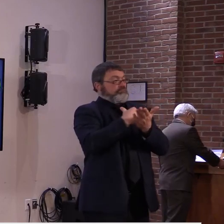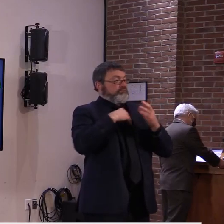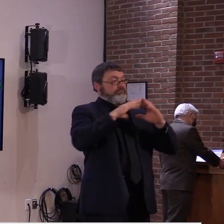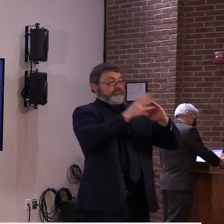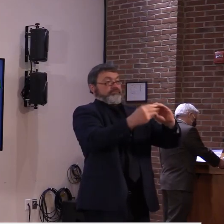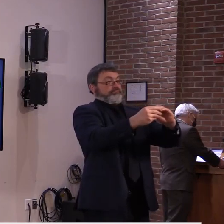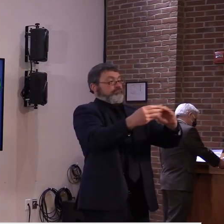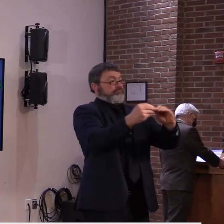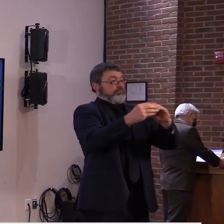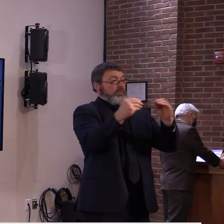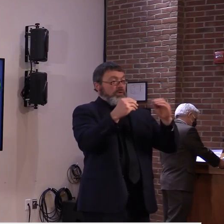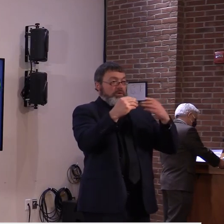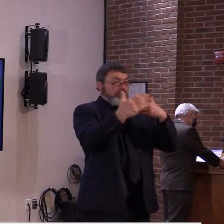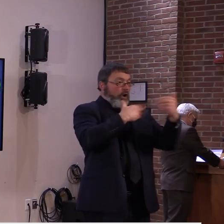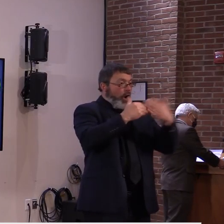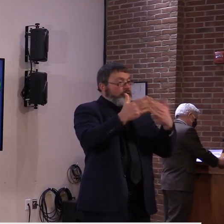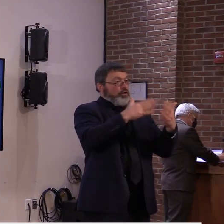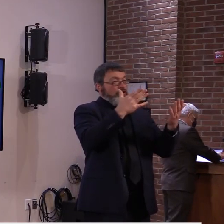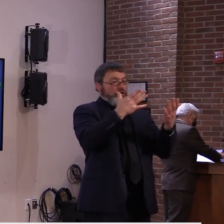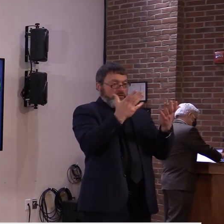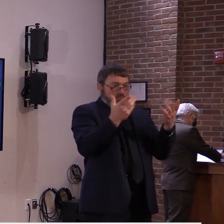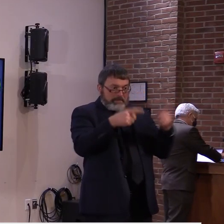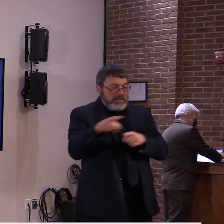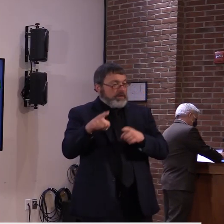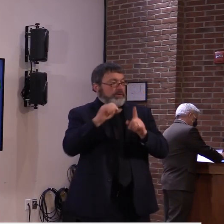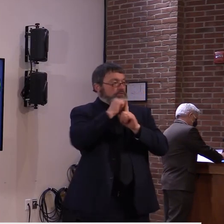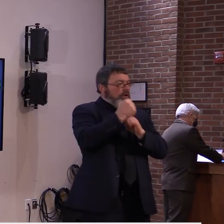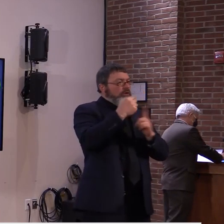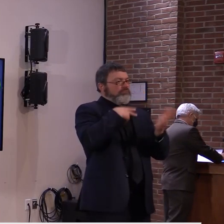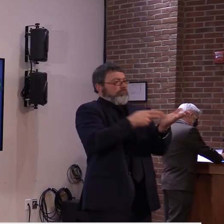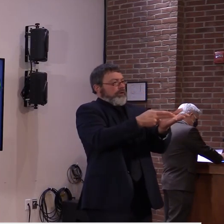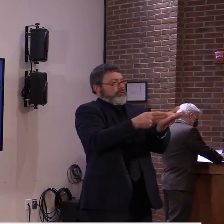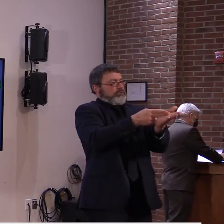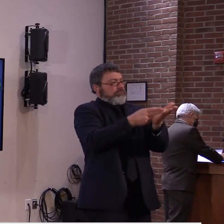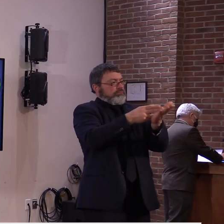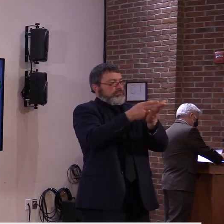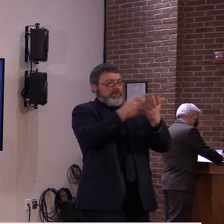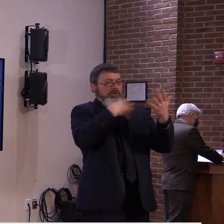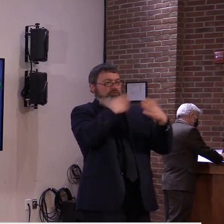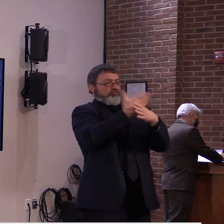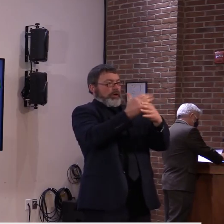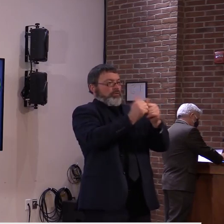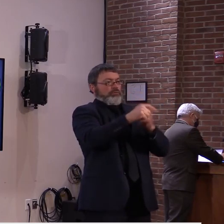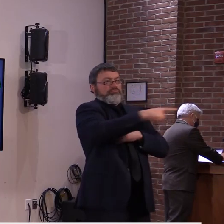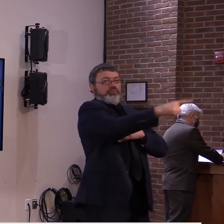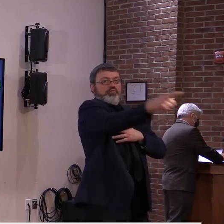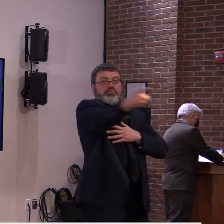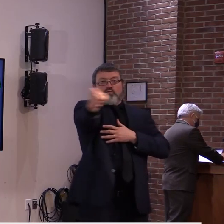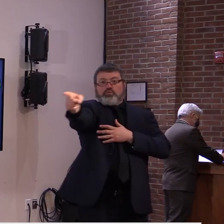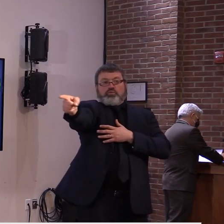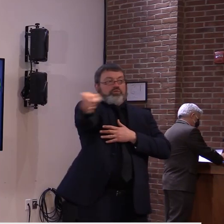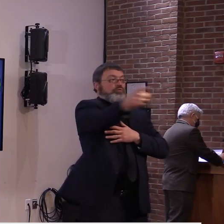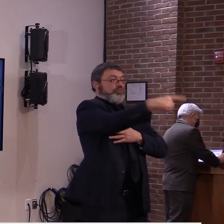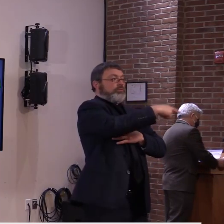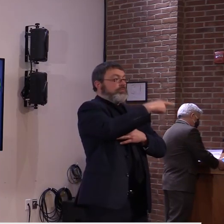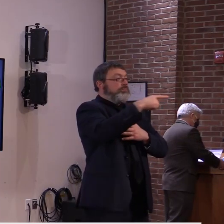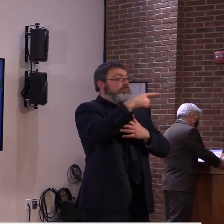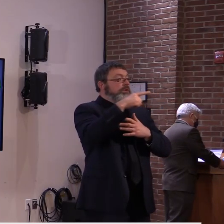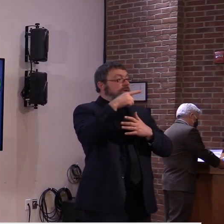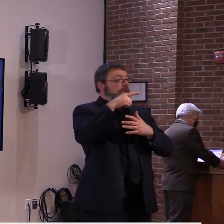We're pretty fortunate here in Vermont. I think that the media represents the information that we've been able to provide